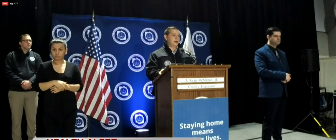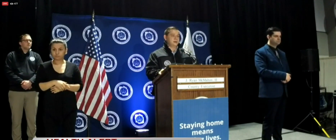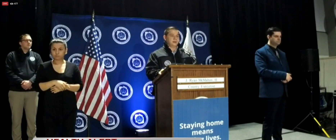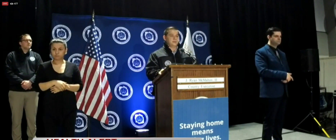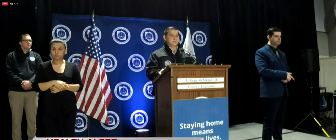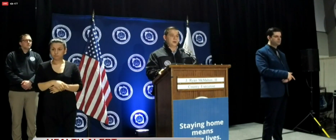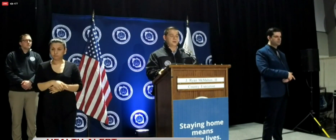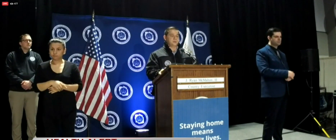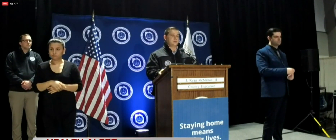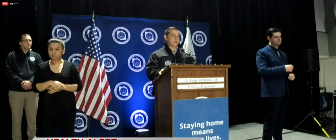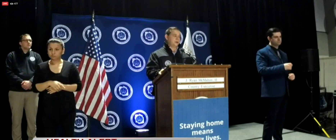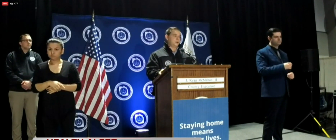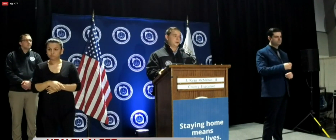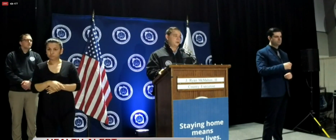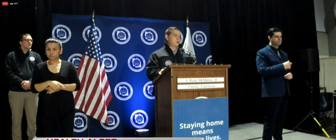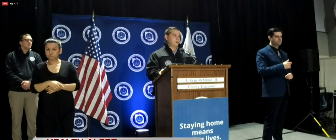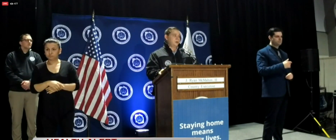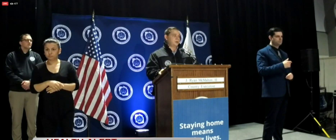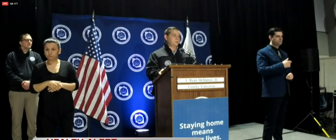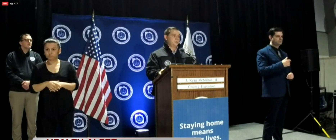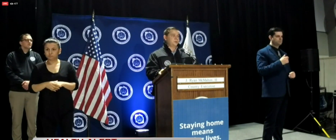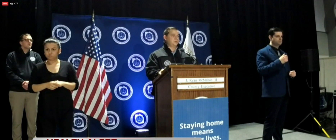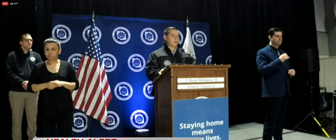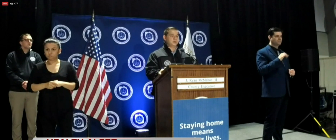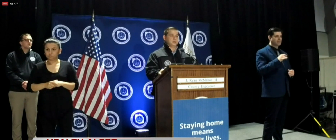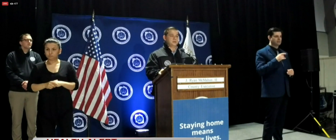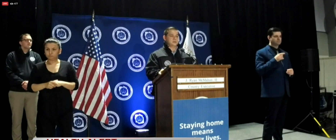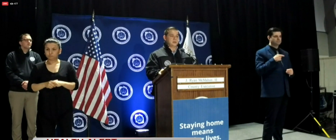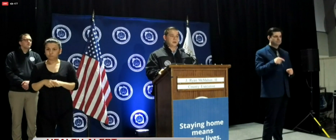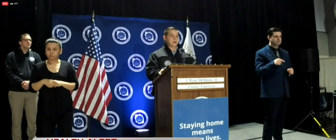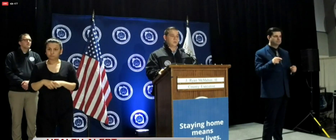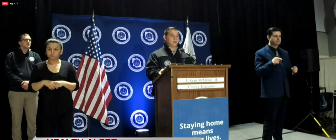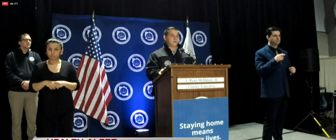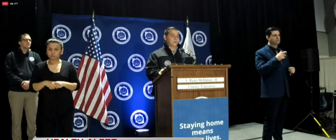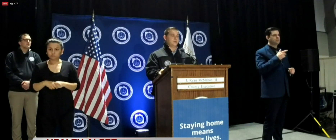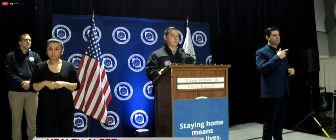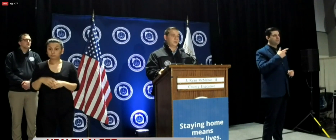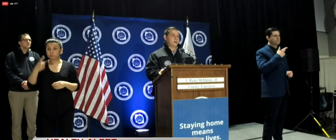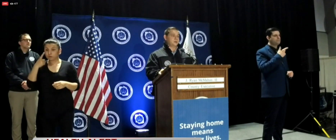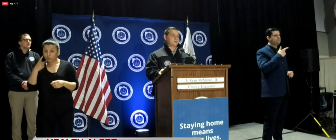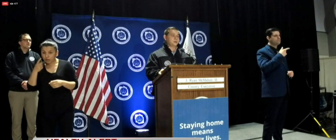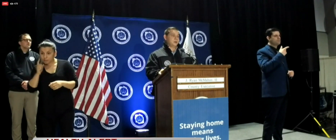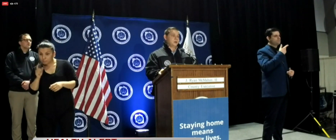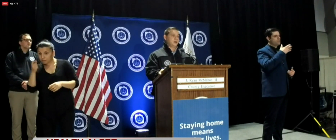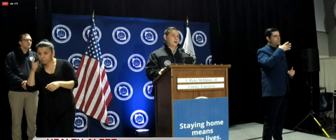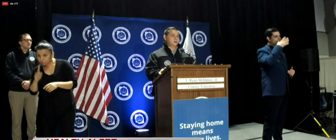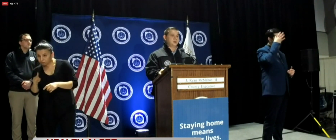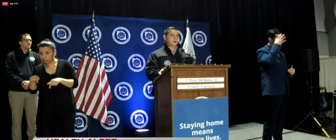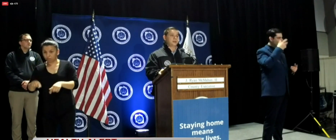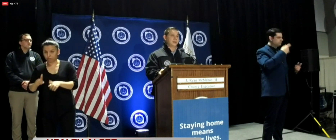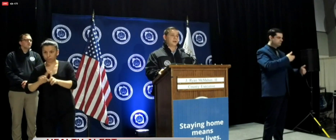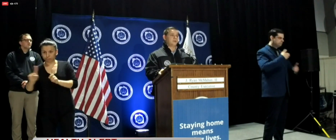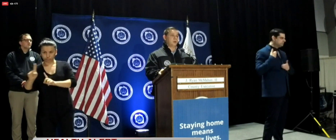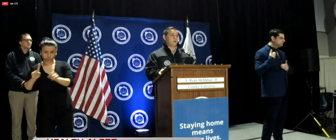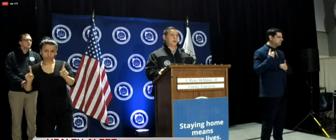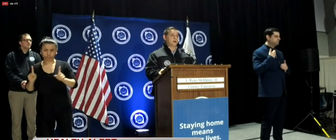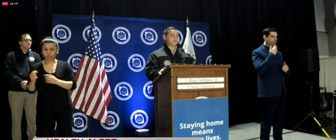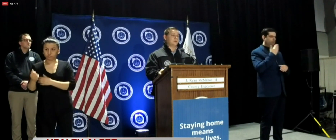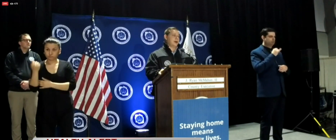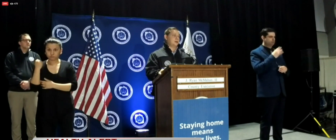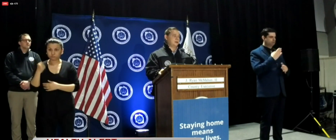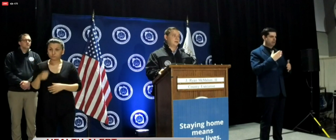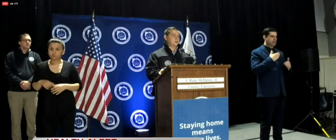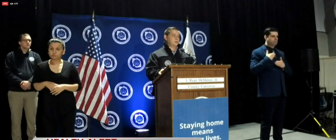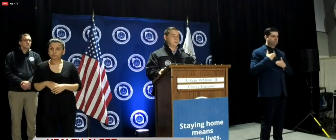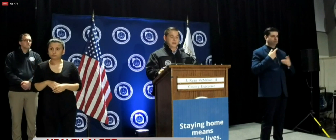related to that. Parents have been very good about keeping young kids away from everybody else. So I want to thank all our parents